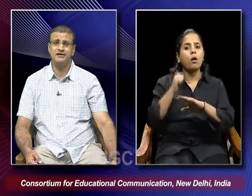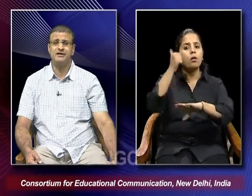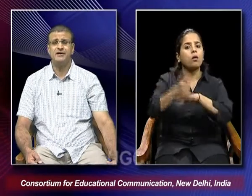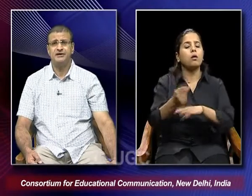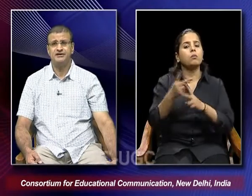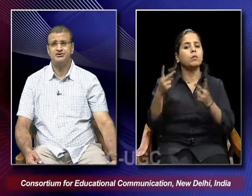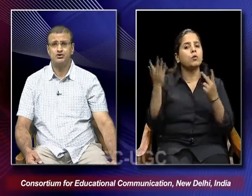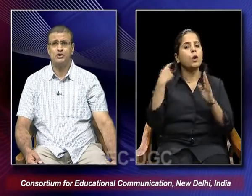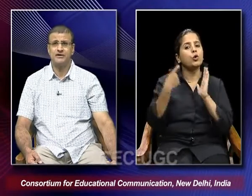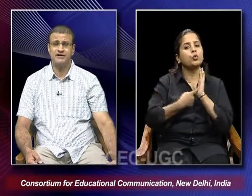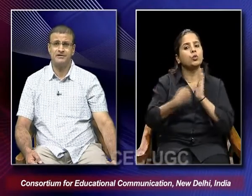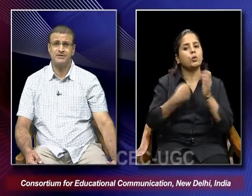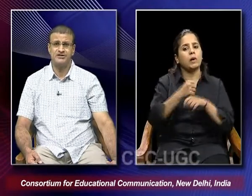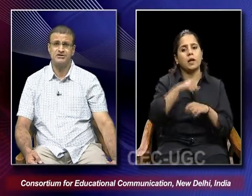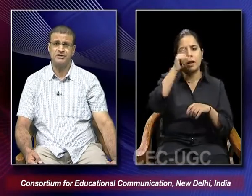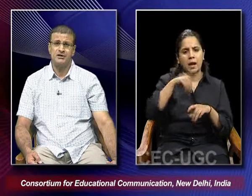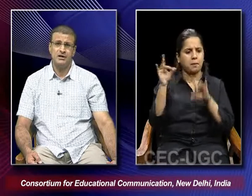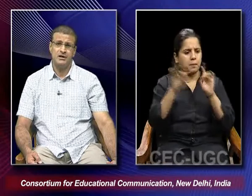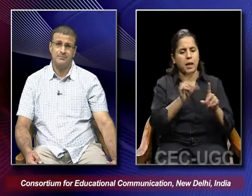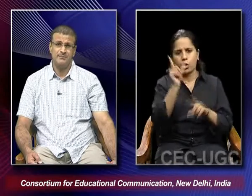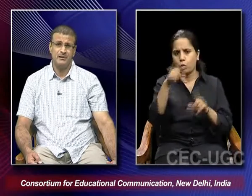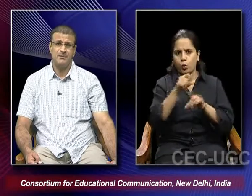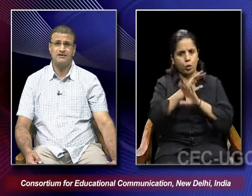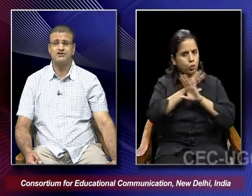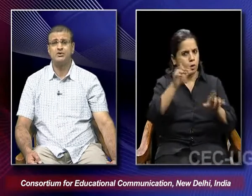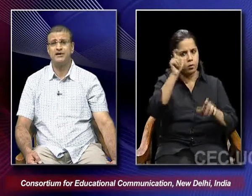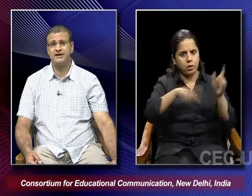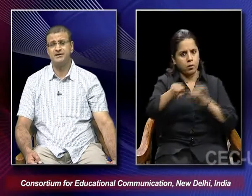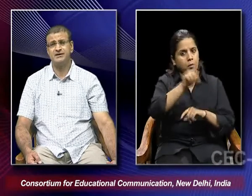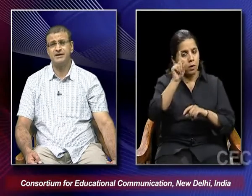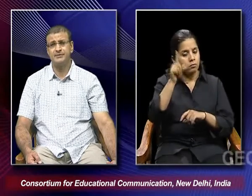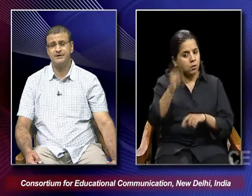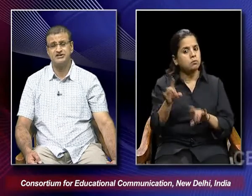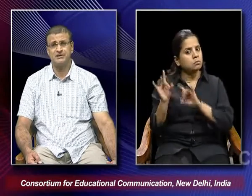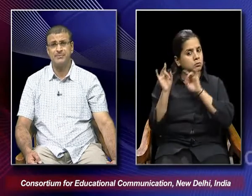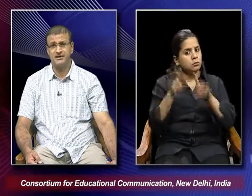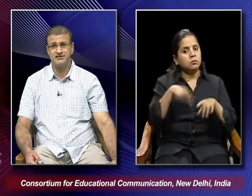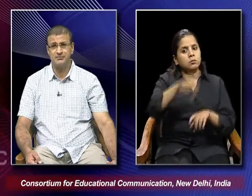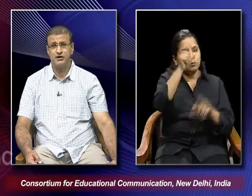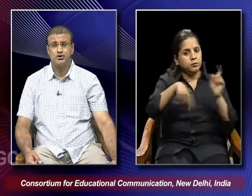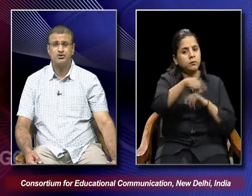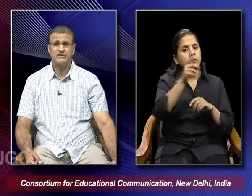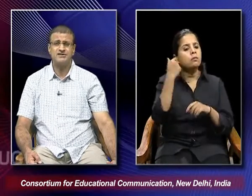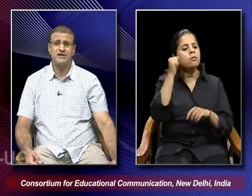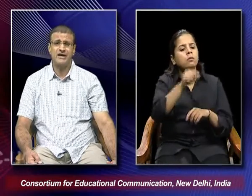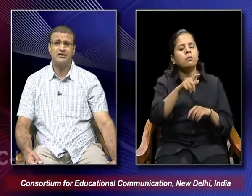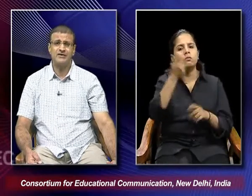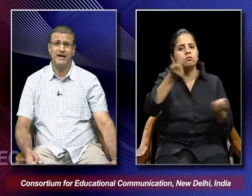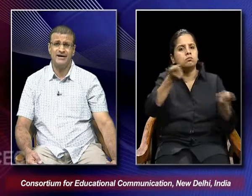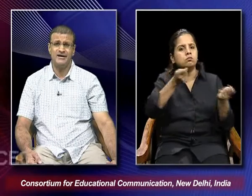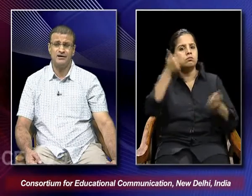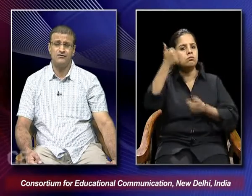that Indians should not hate the British people, but they should hate the British imperialism. So this kind